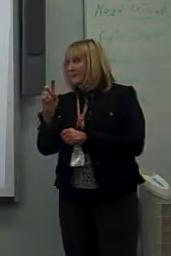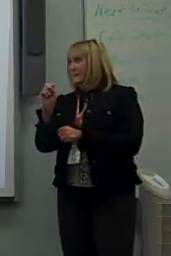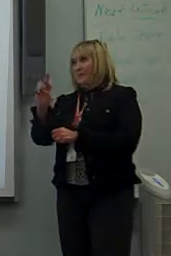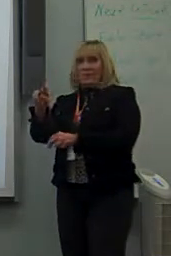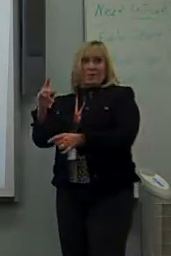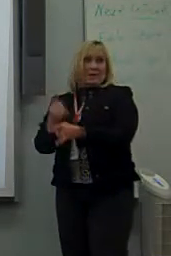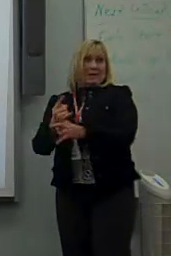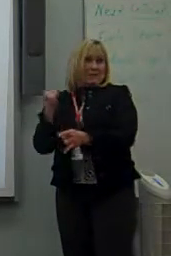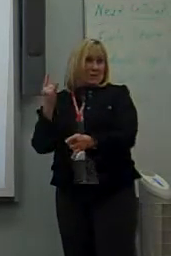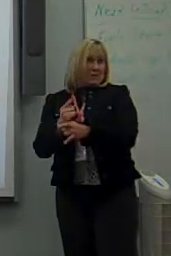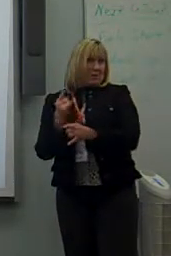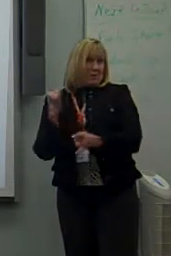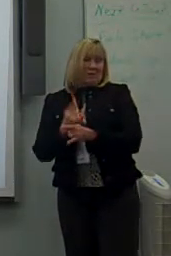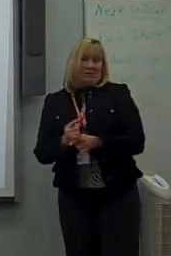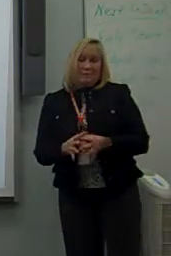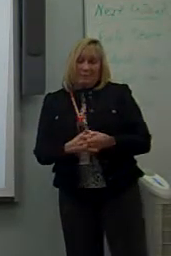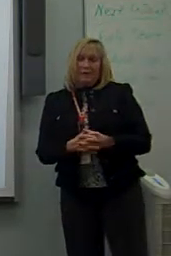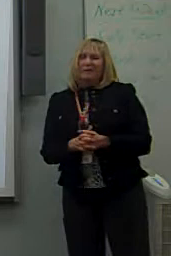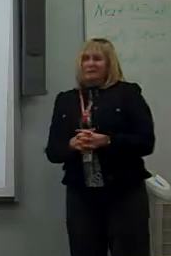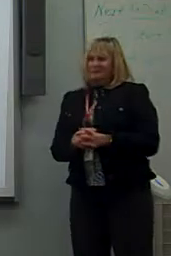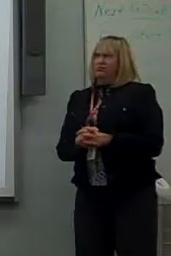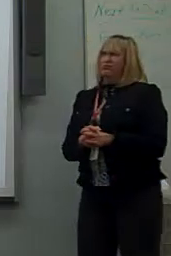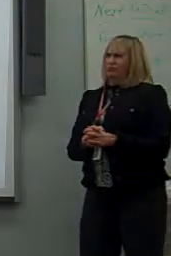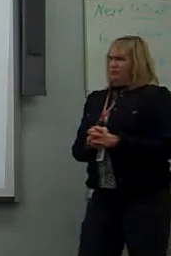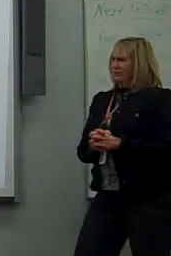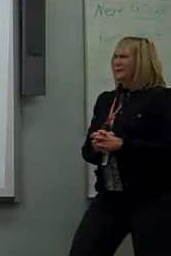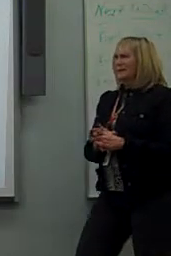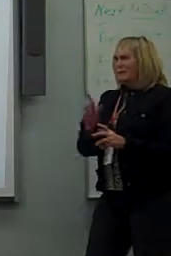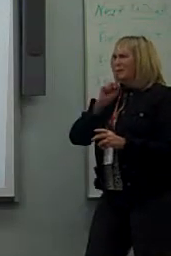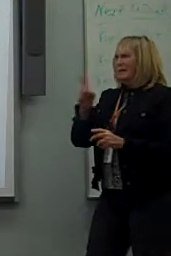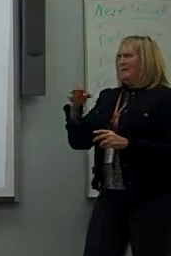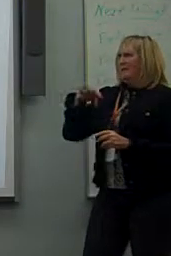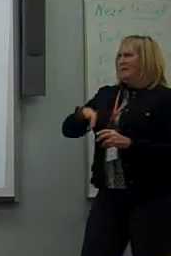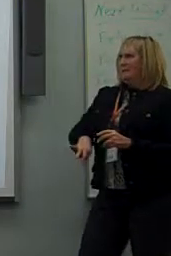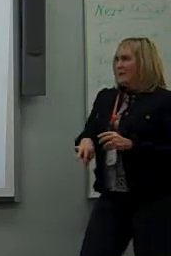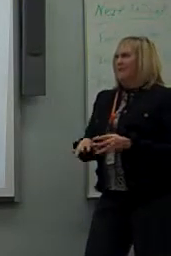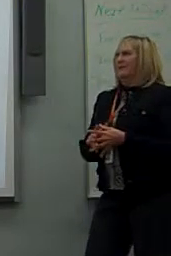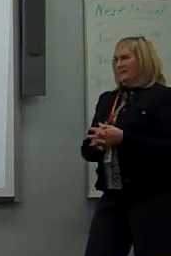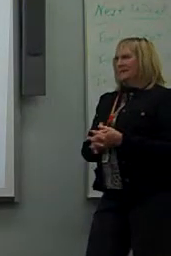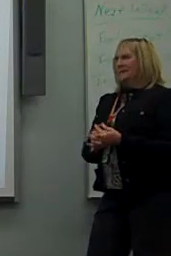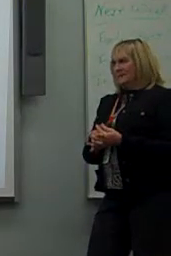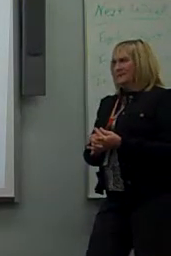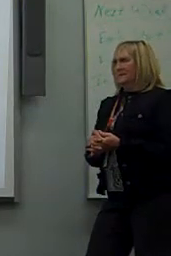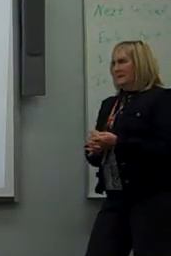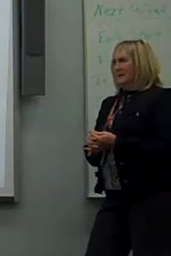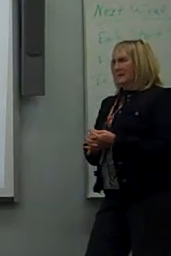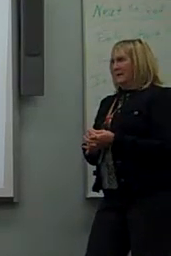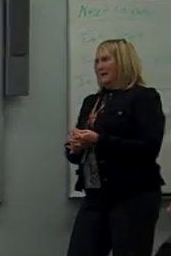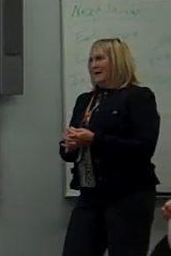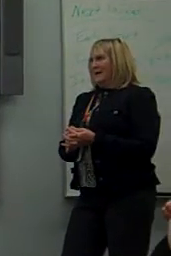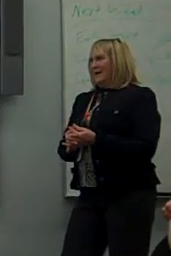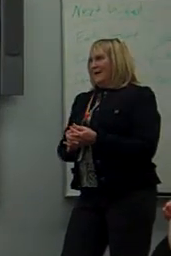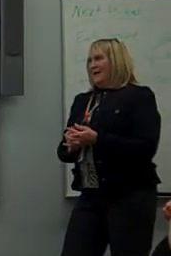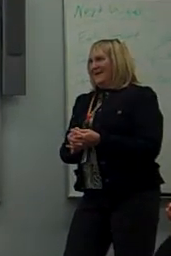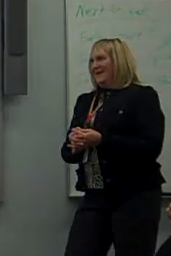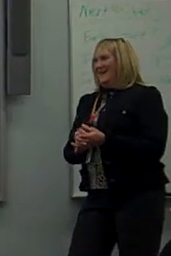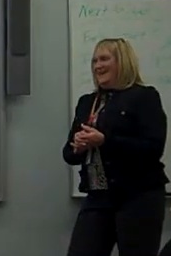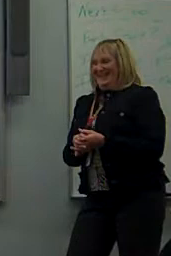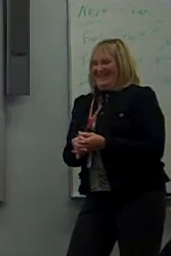Another example of what to use a CDI is someone who's having a mental break. Maybe they're on drugs or alcohol, and they're not connected with reality. That's definitely a benefit to